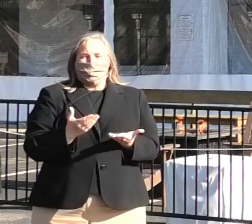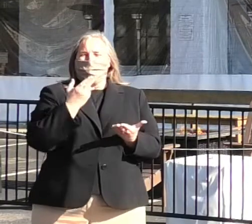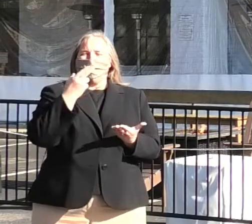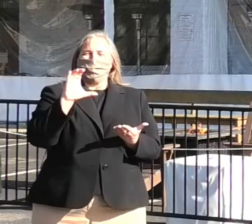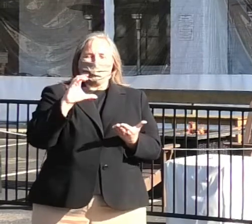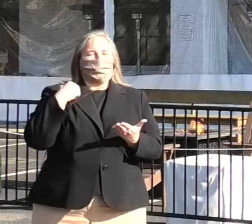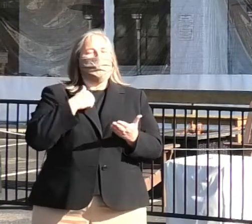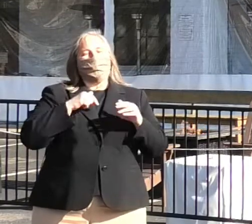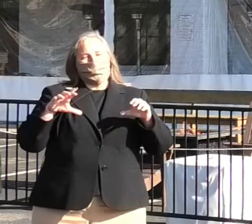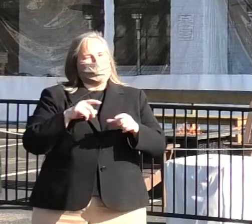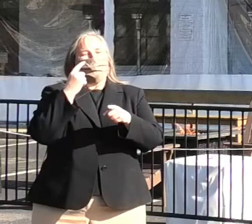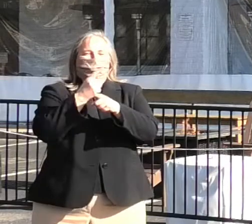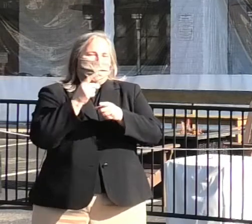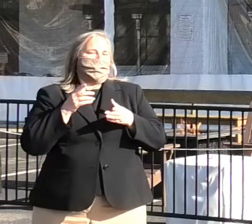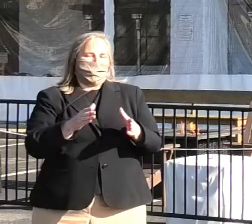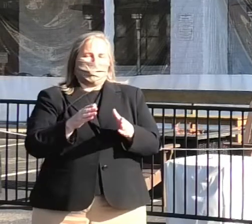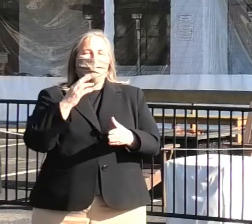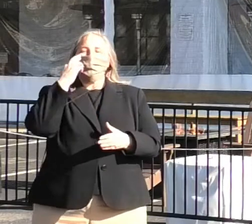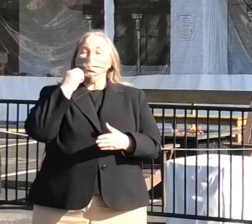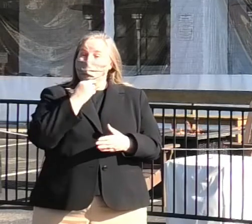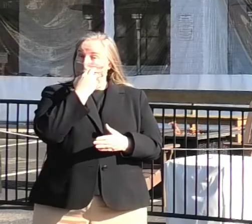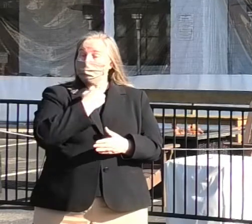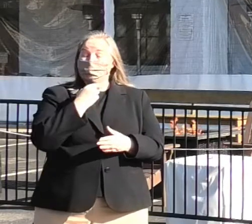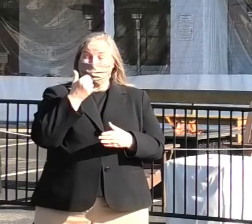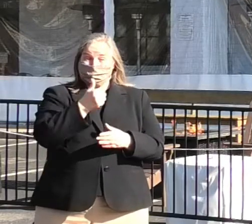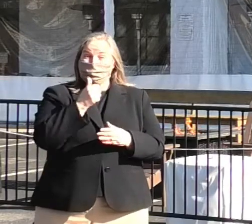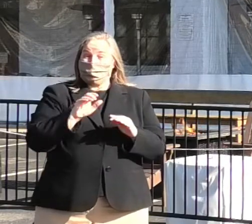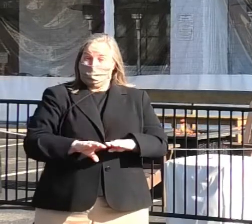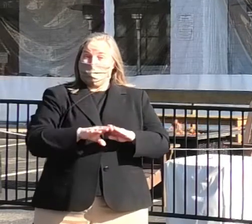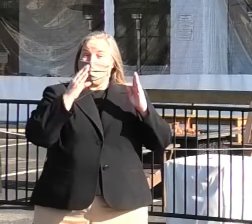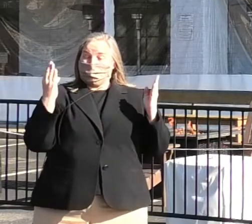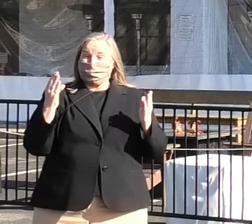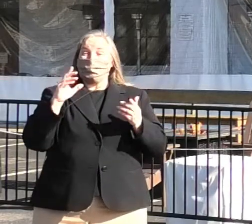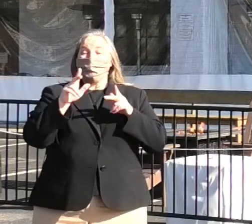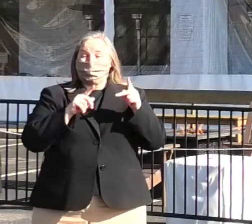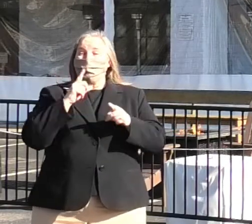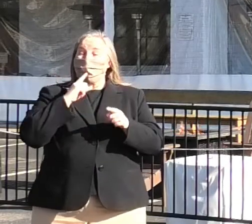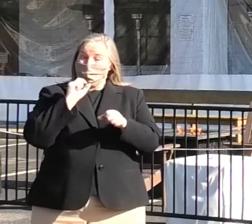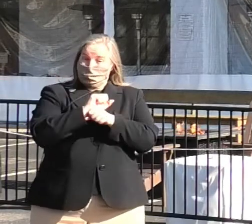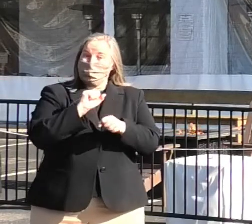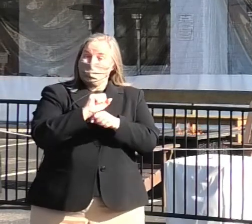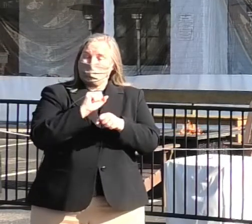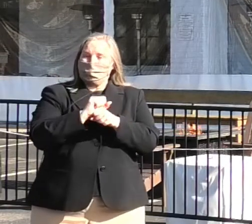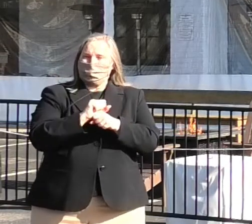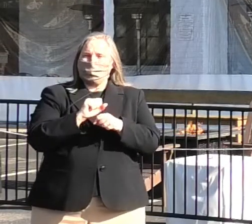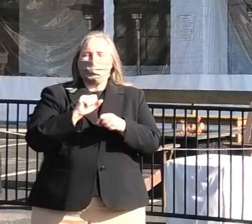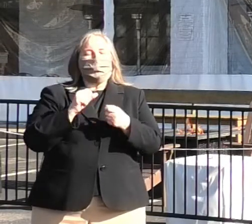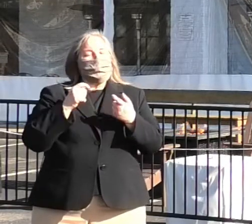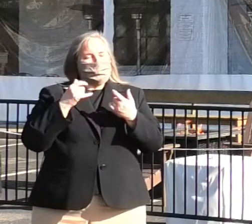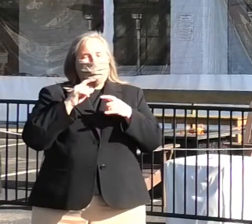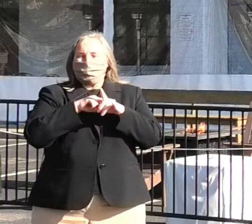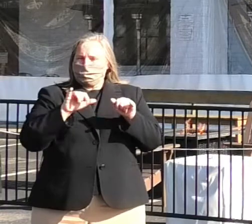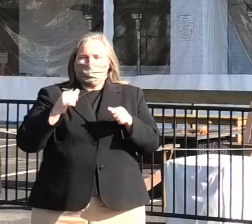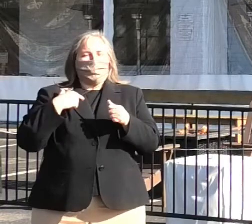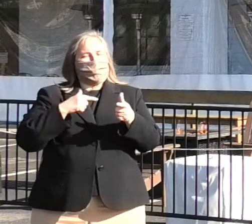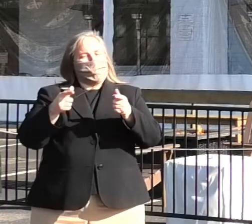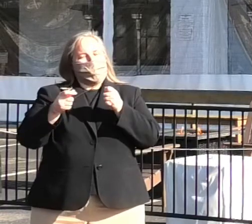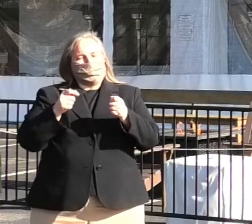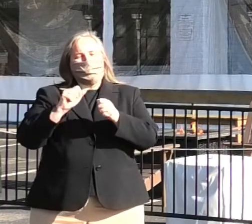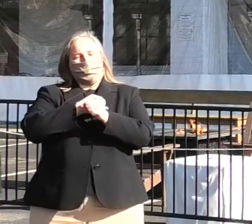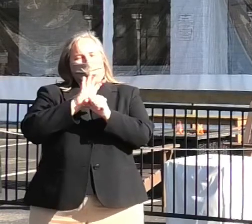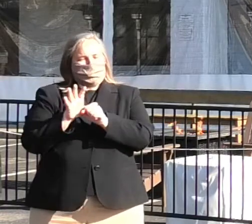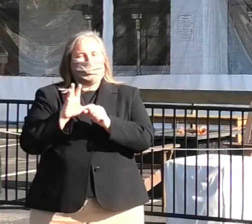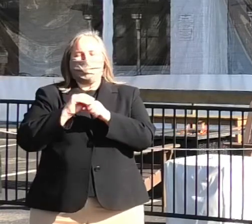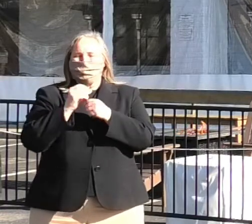the right way. Restaurants are open, people are employed, yet we're handling the pandemic in a safe